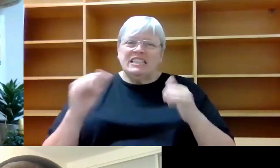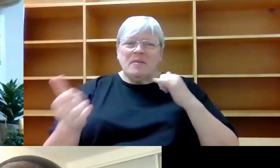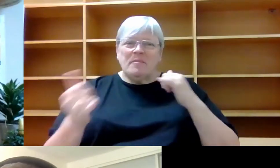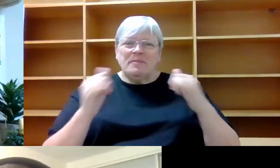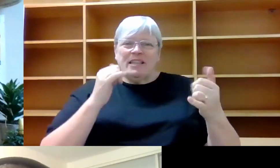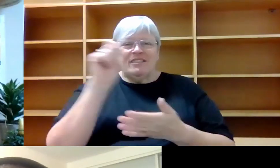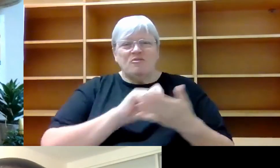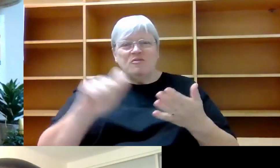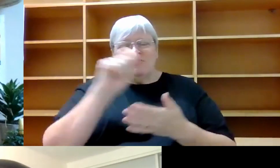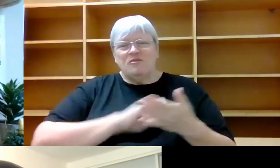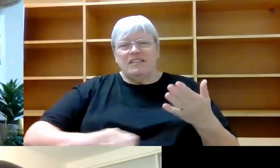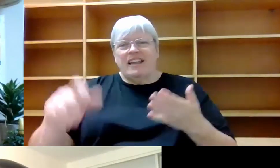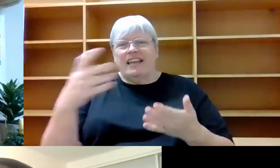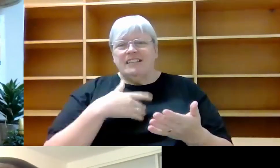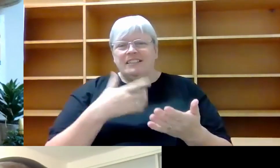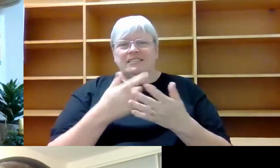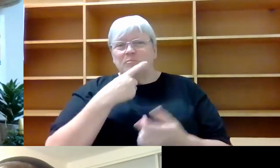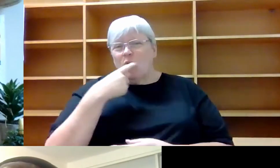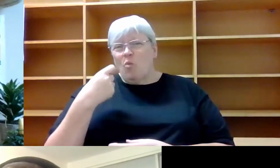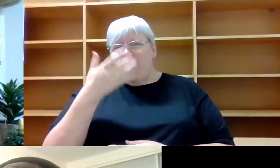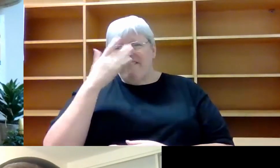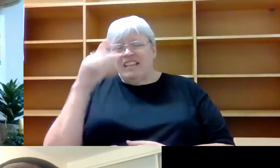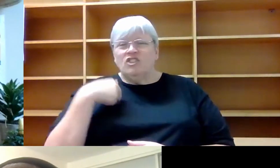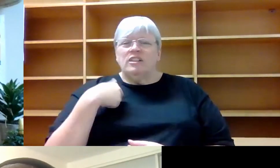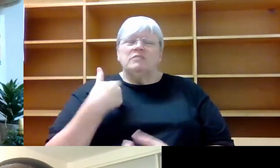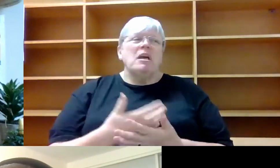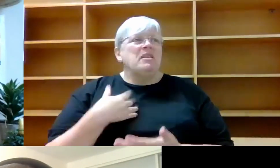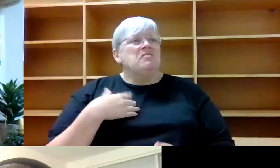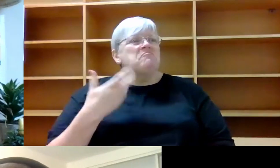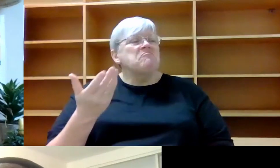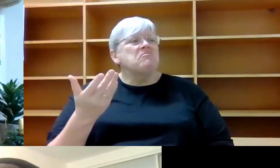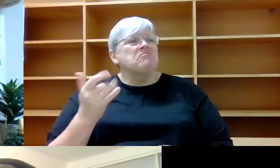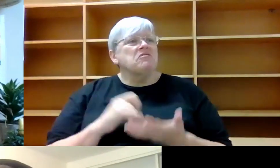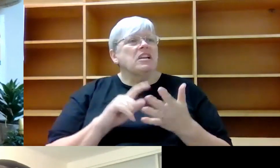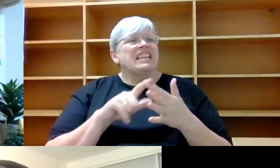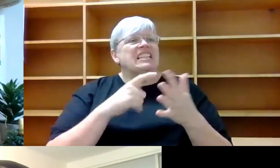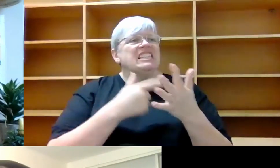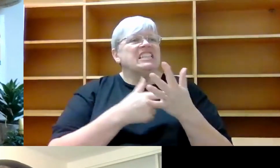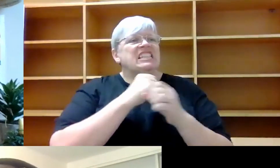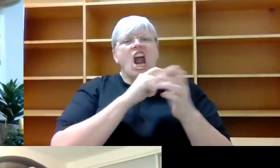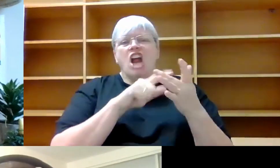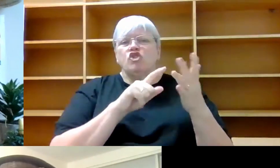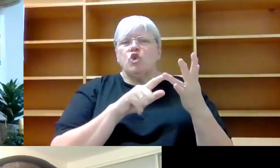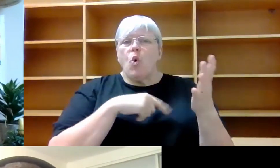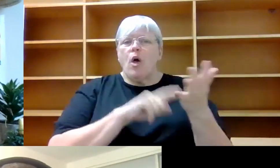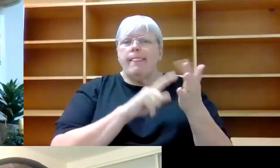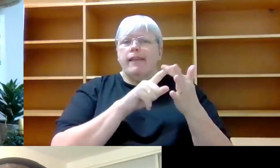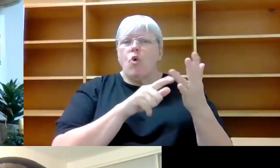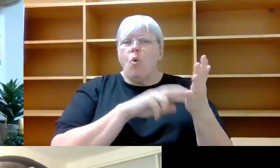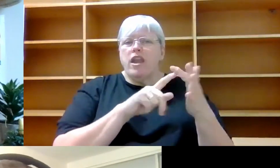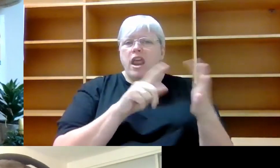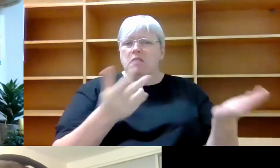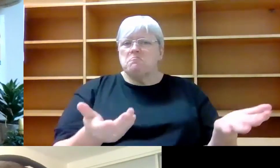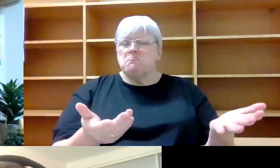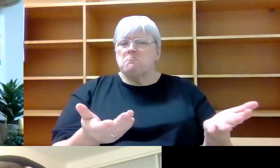writing YA fiction, contemporary YA fiction, I might put on a Sergio Leone piece,